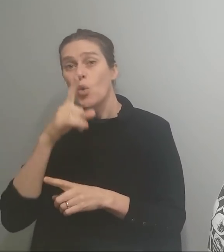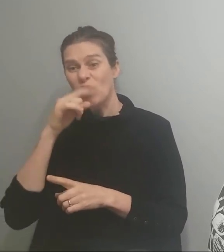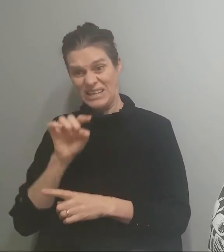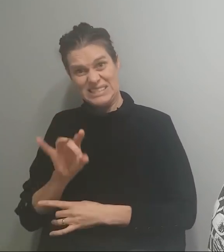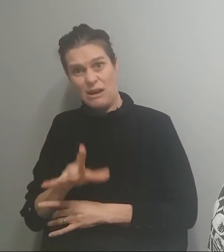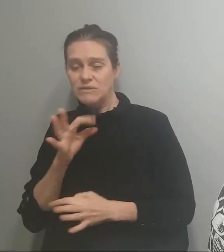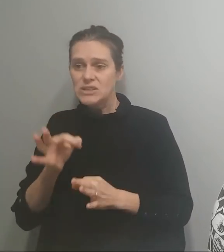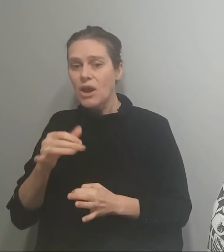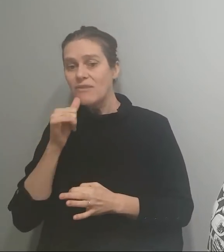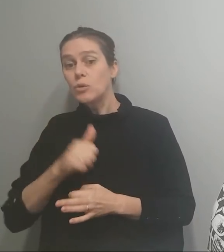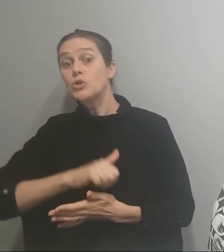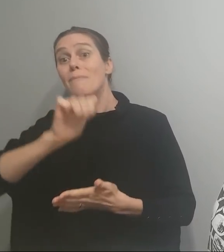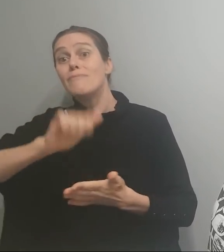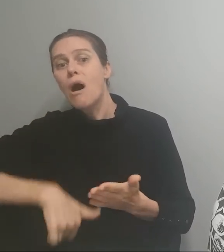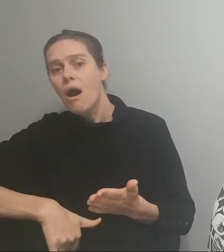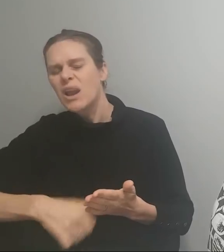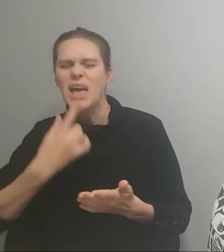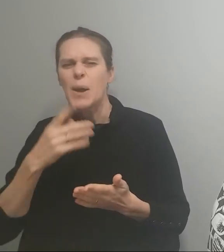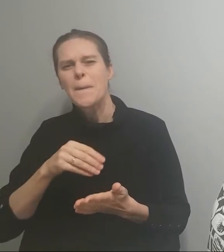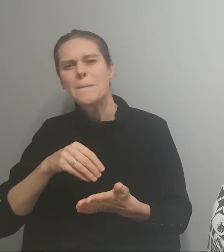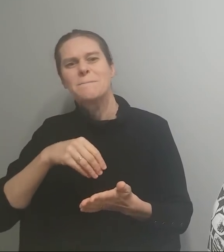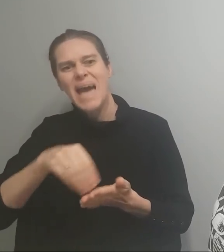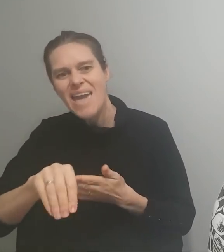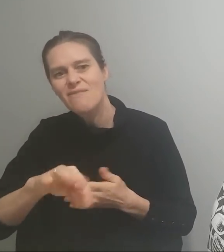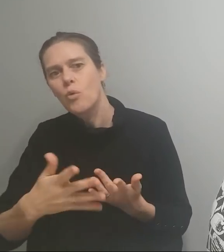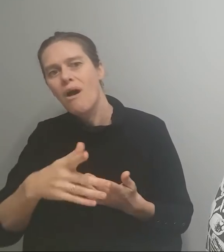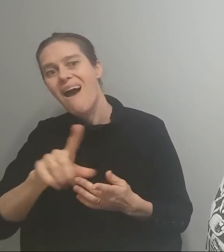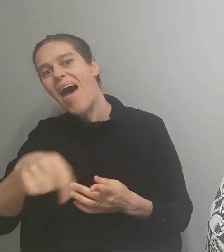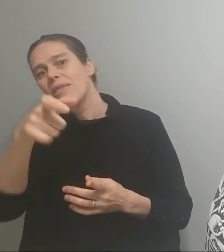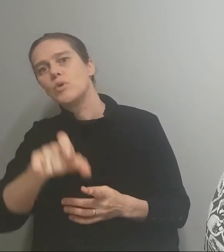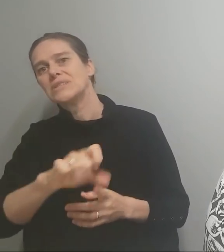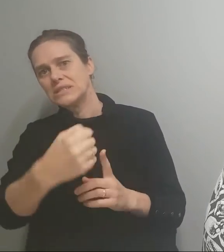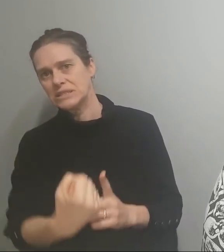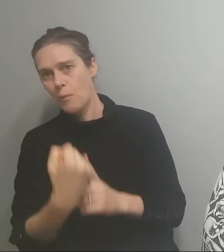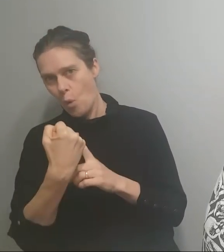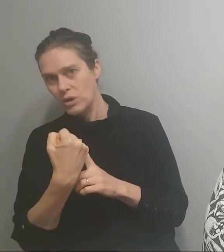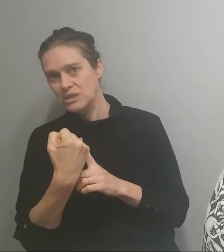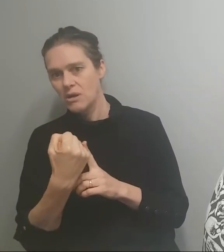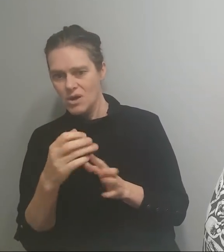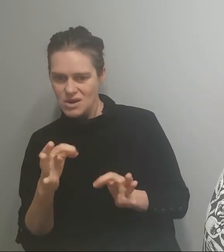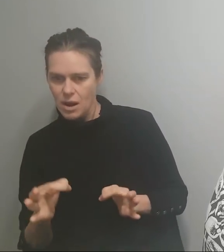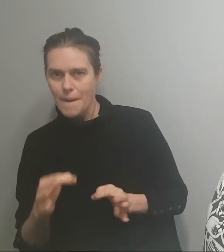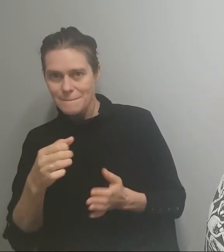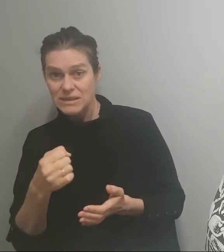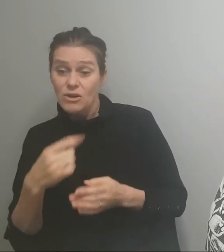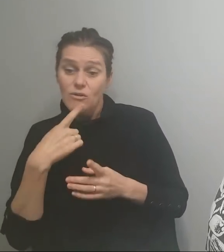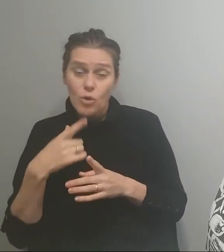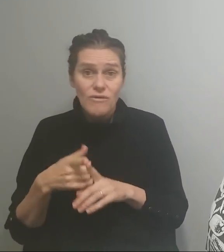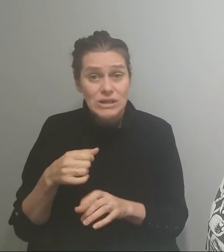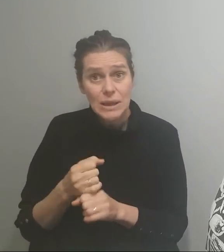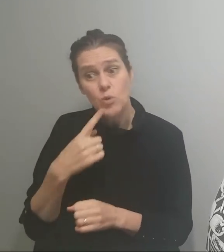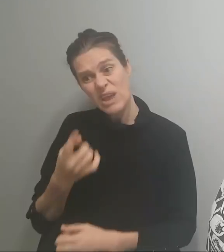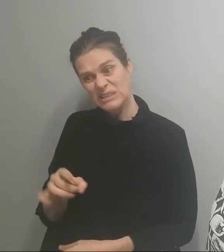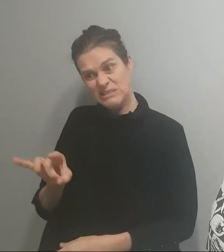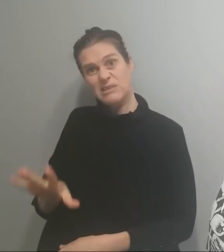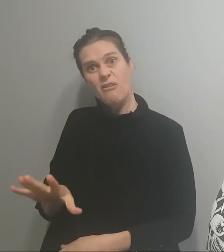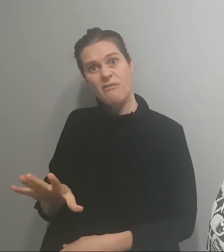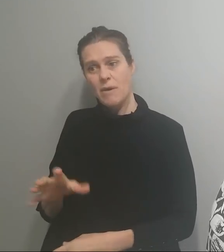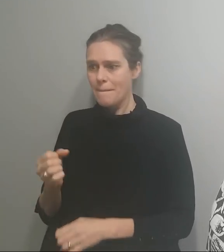to manage that, including things like having the funding in a bank account and being able to do it all yourself,